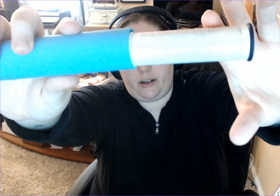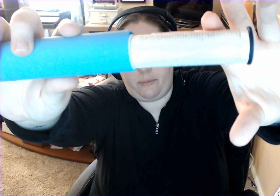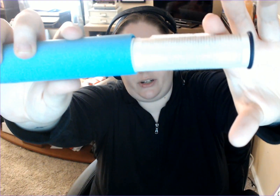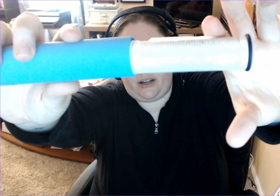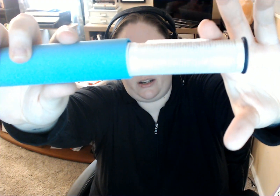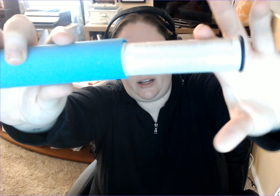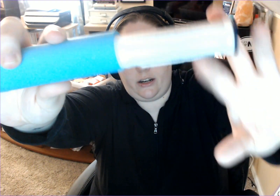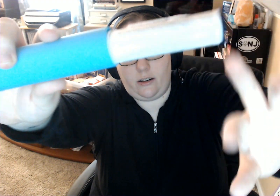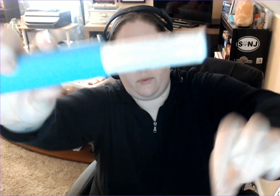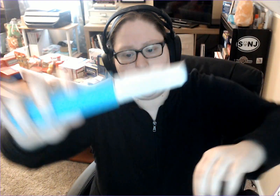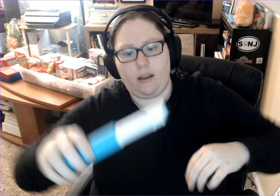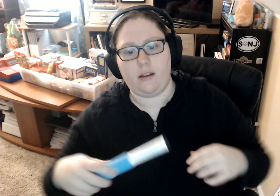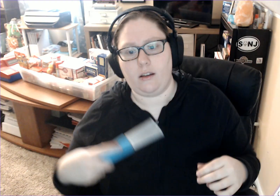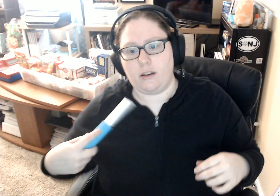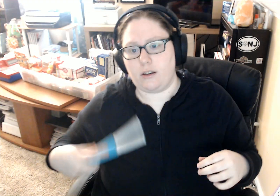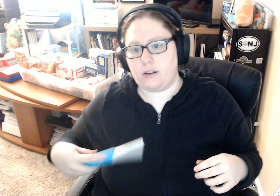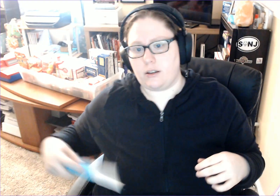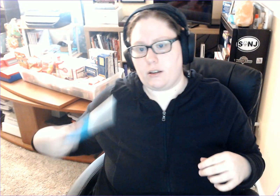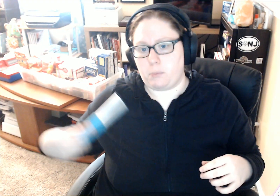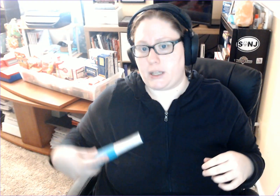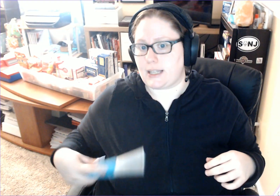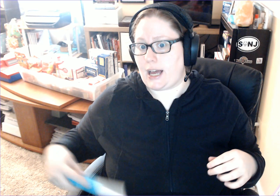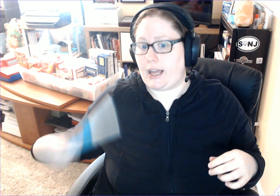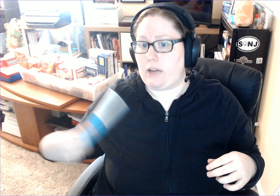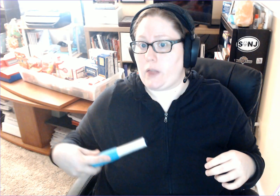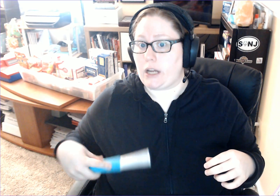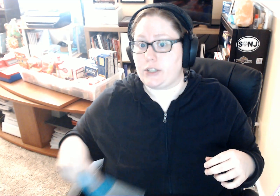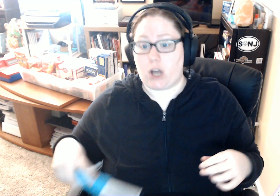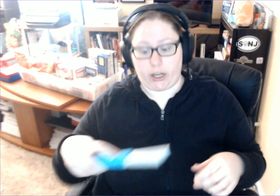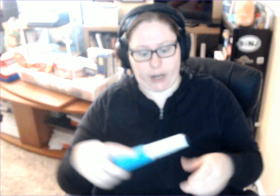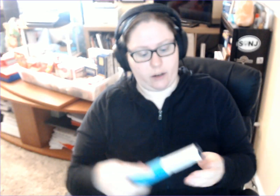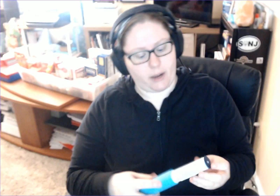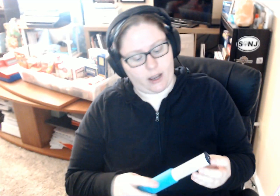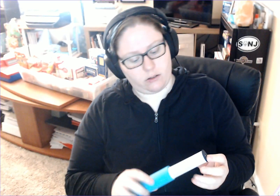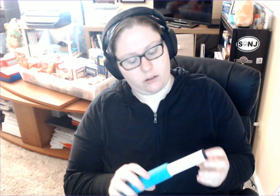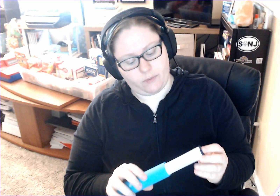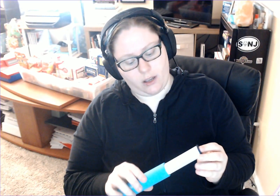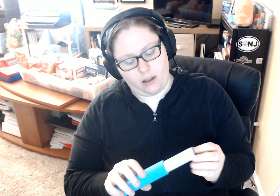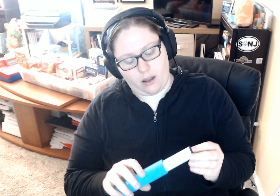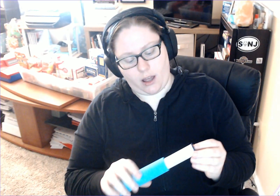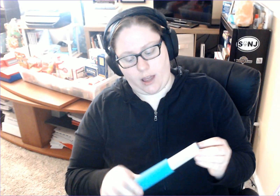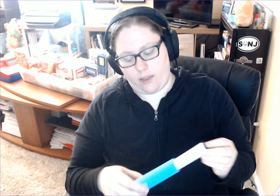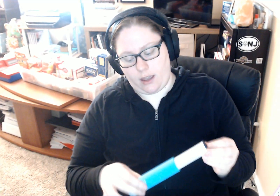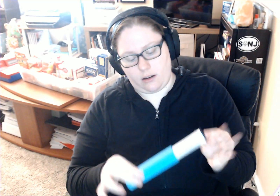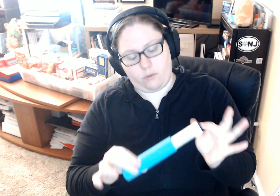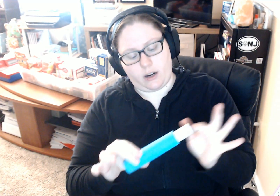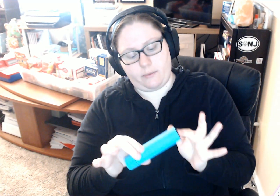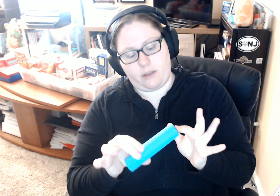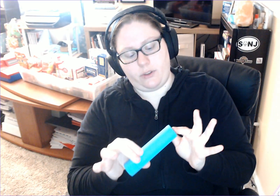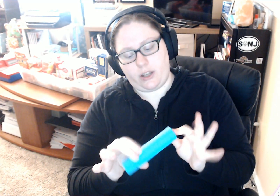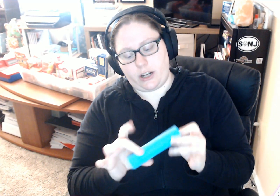on here because I have a lot of dog hair in my house. And then when I'm done with it, I just push it